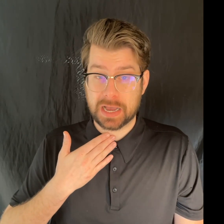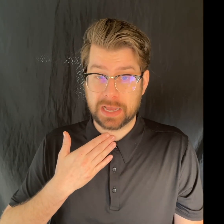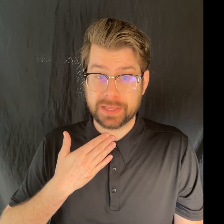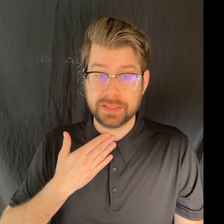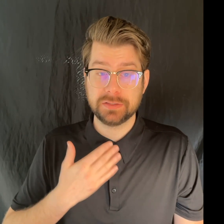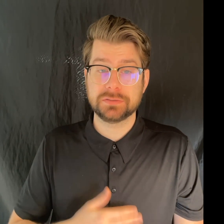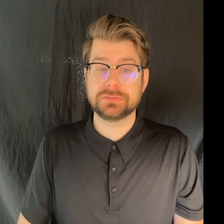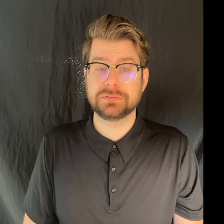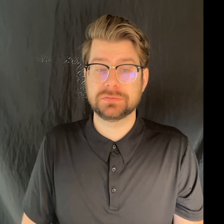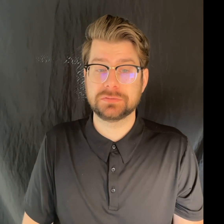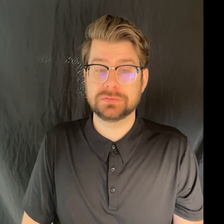fry,